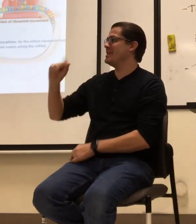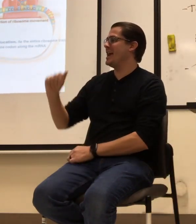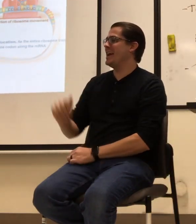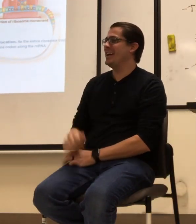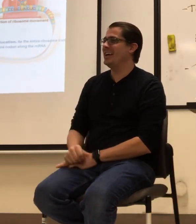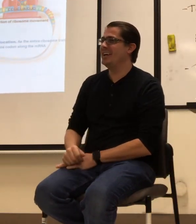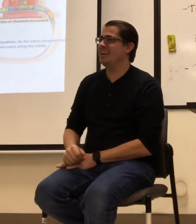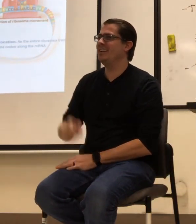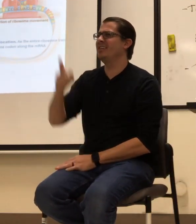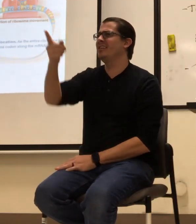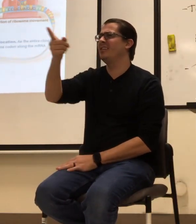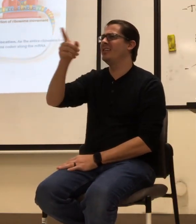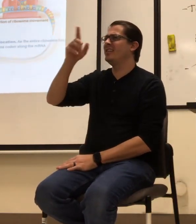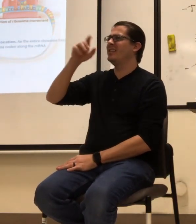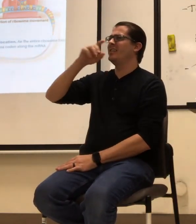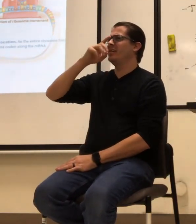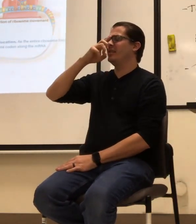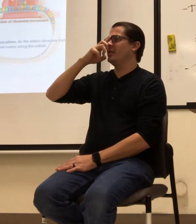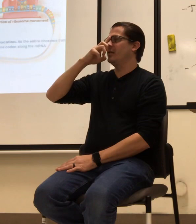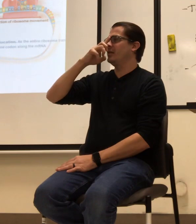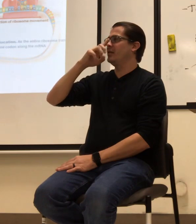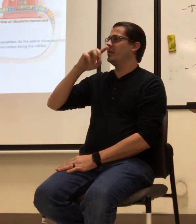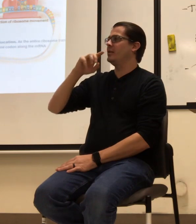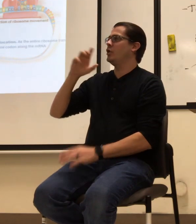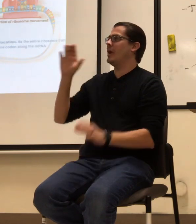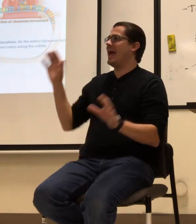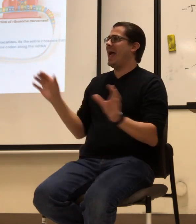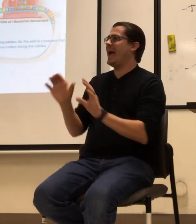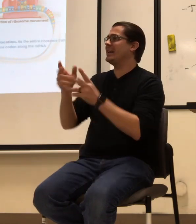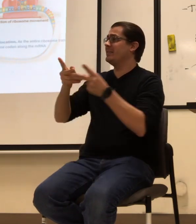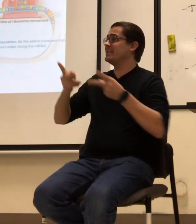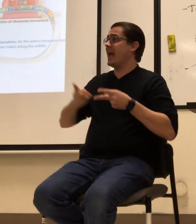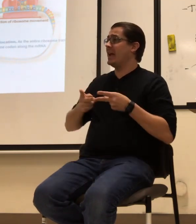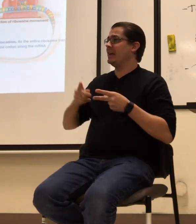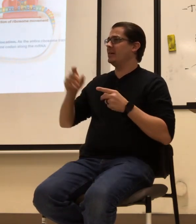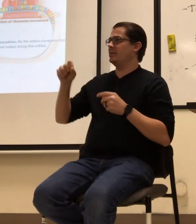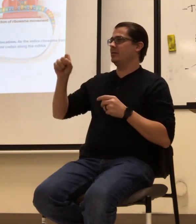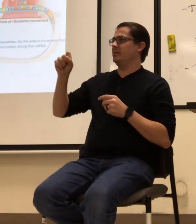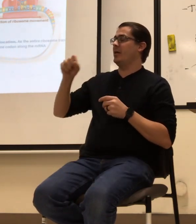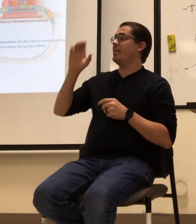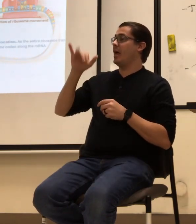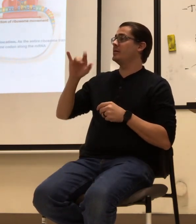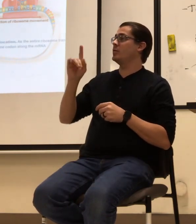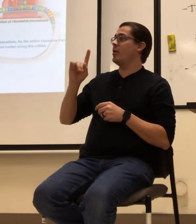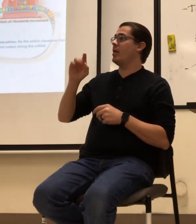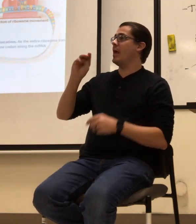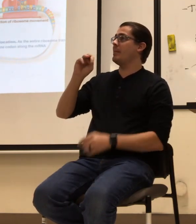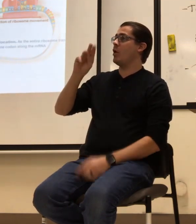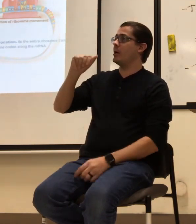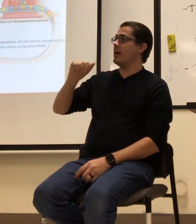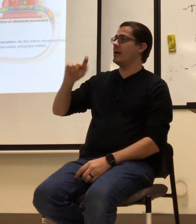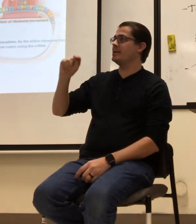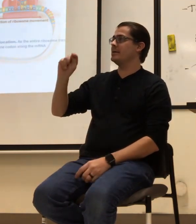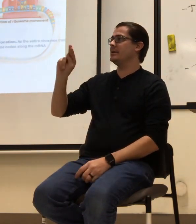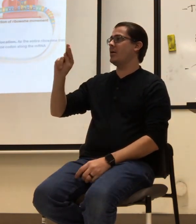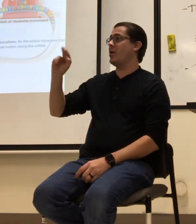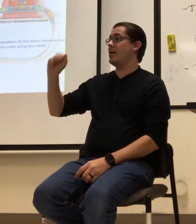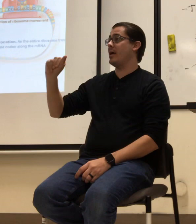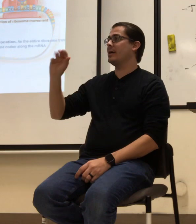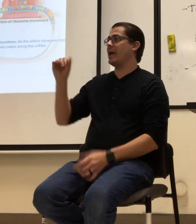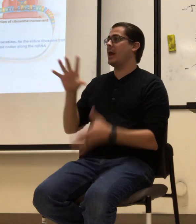Are those like active sites? Yeah, they're the sites where the mRNA, the tRNA are able to bind to each